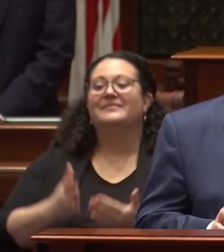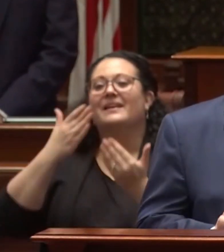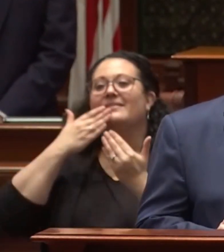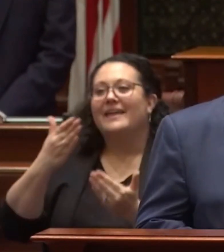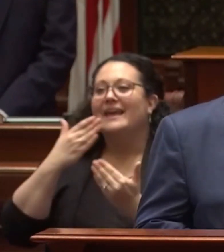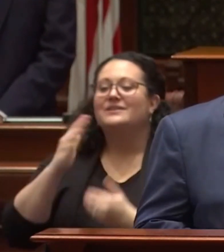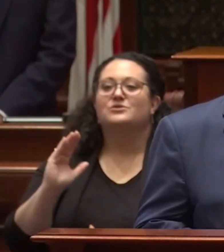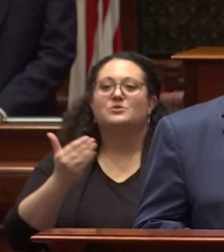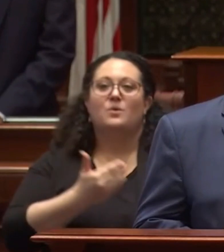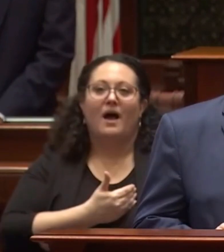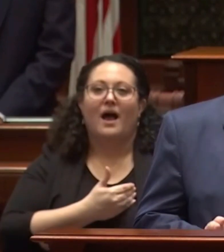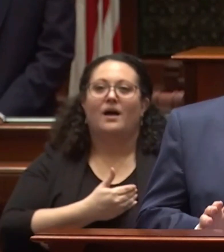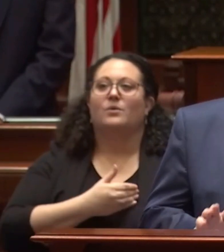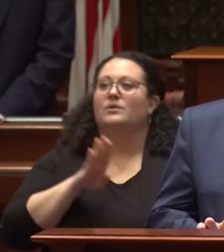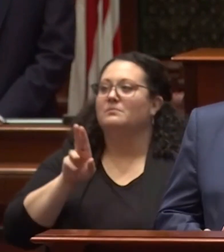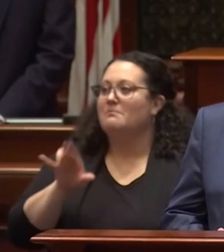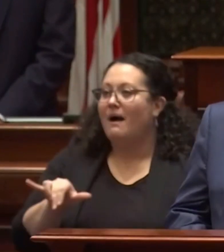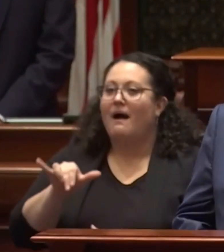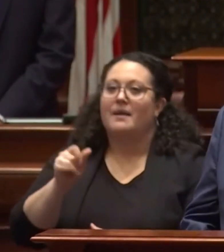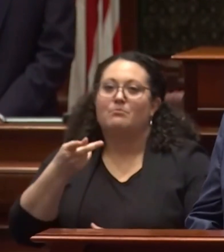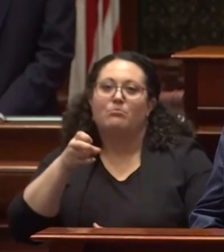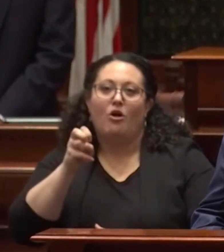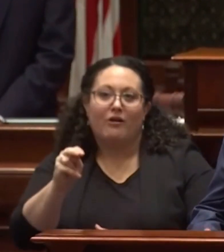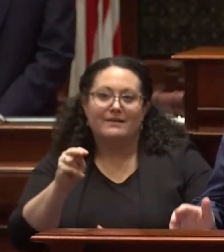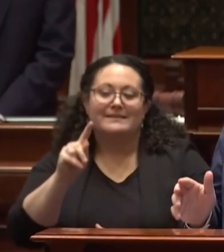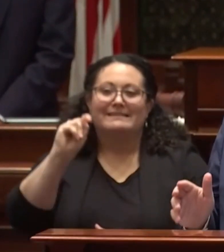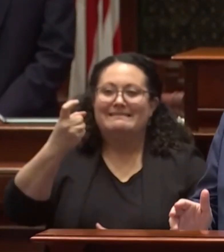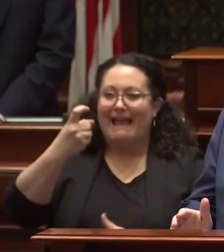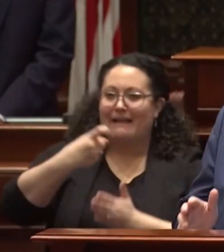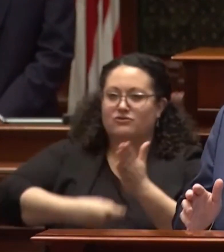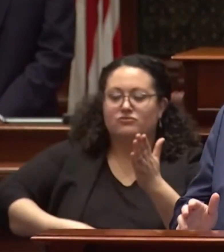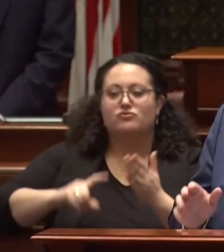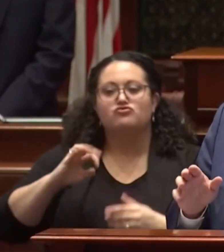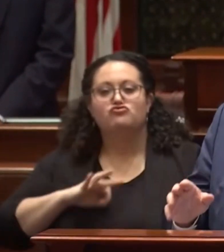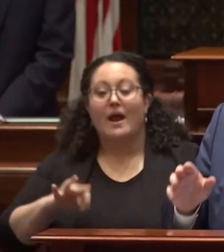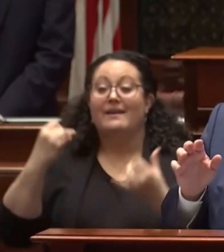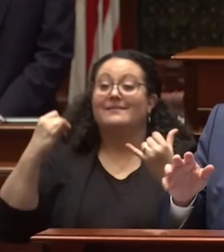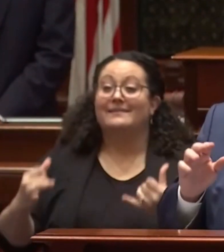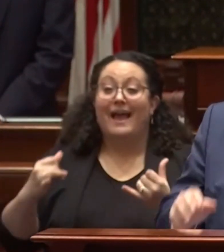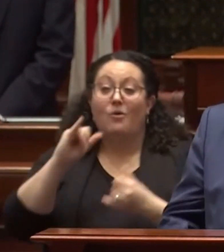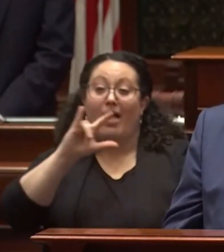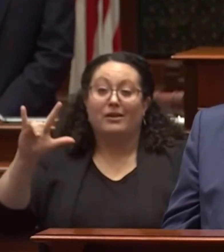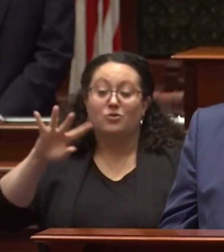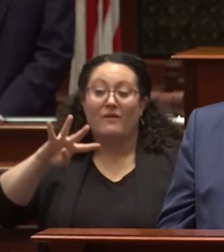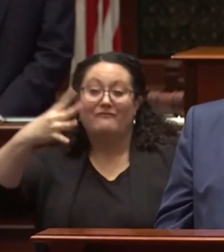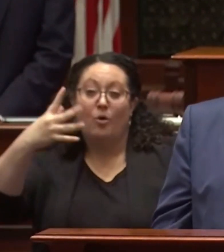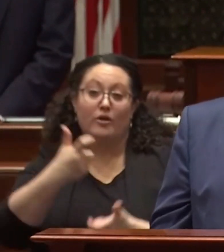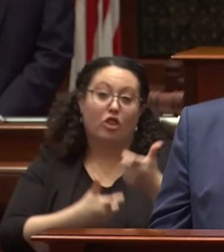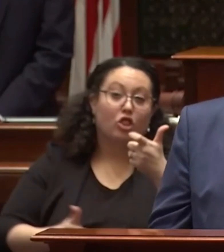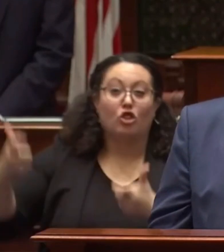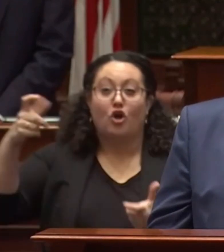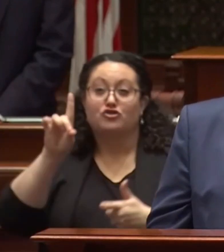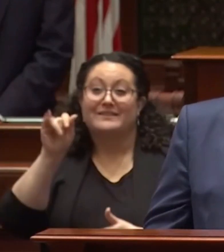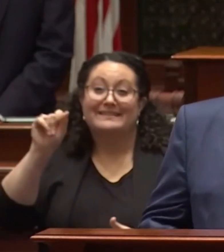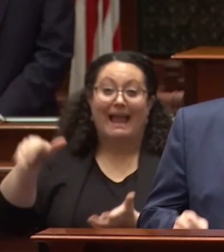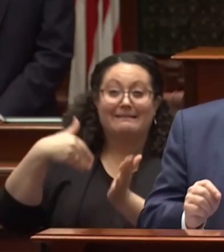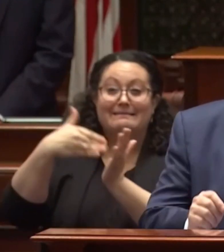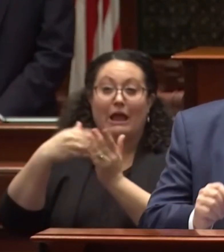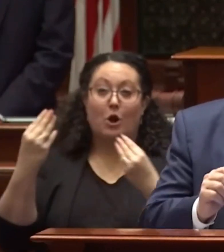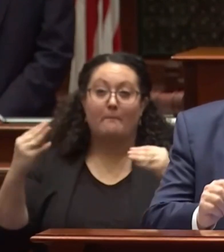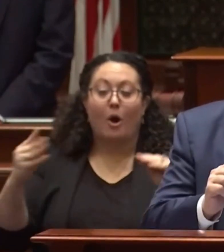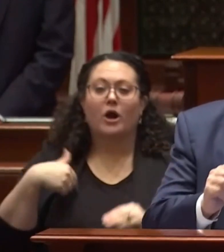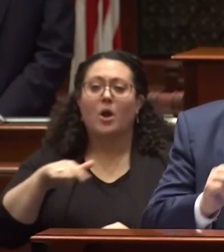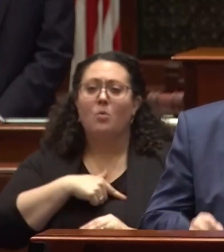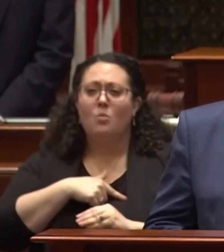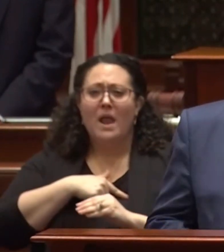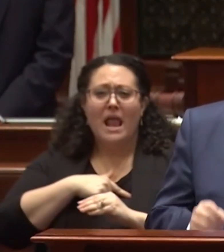Thanks to our bipartisan tax credit legislation, Illinois is now the world's 4th largest data center market, and we